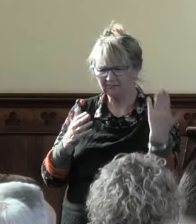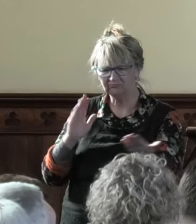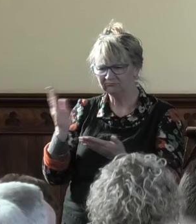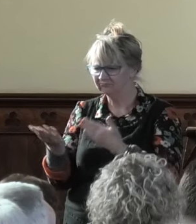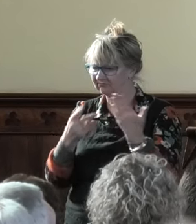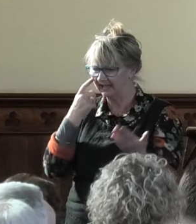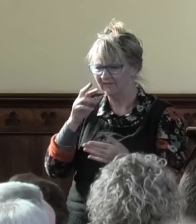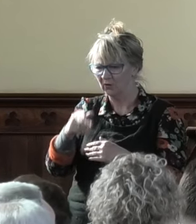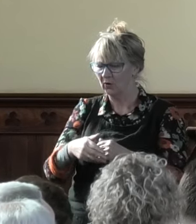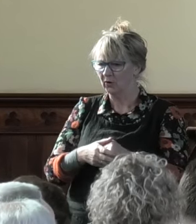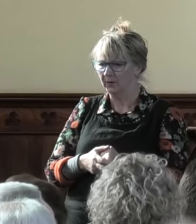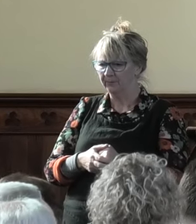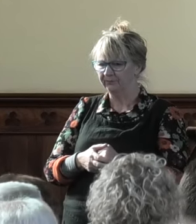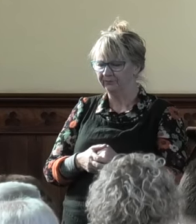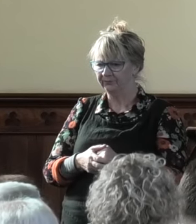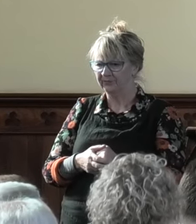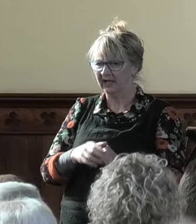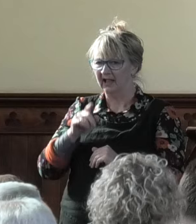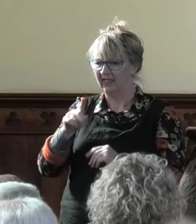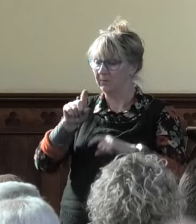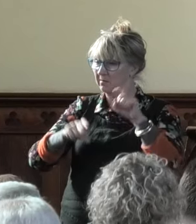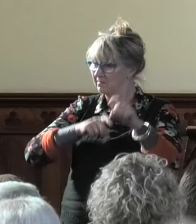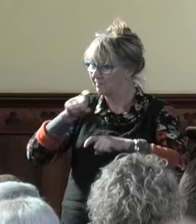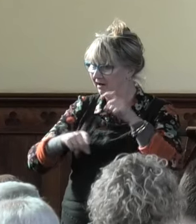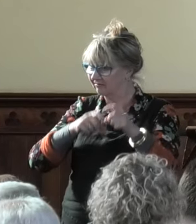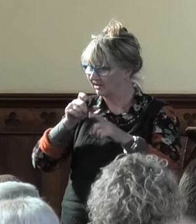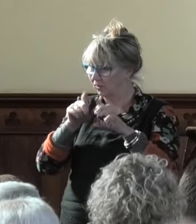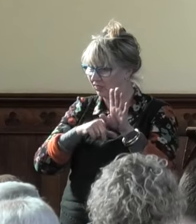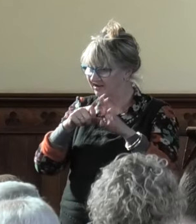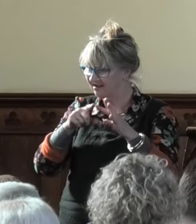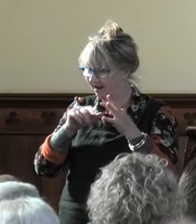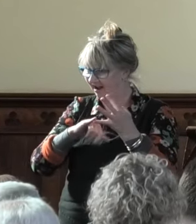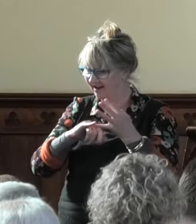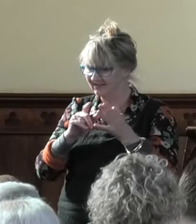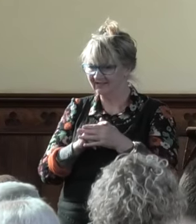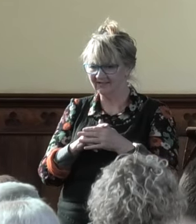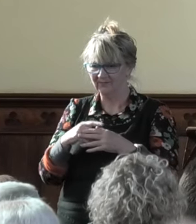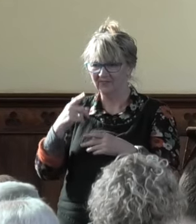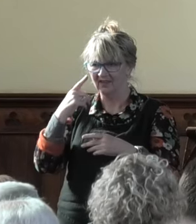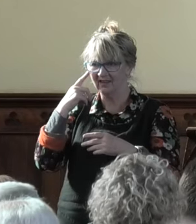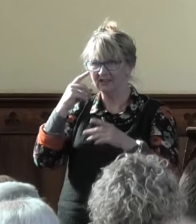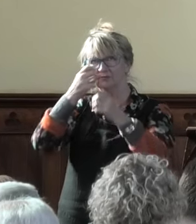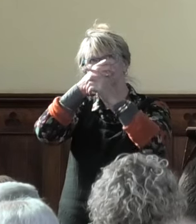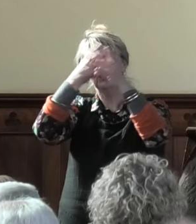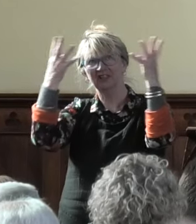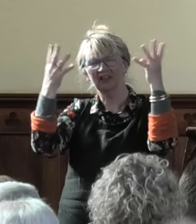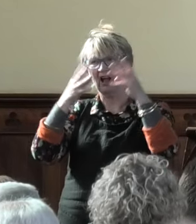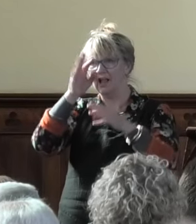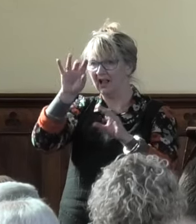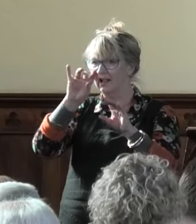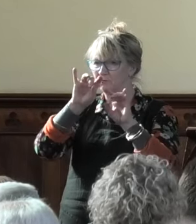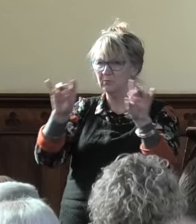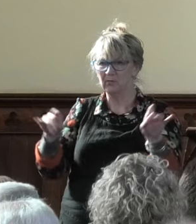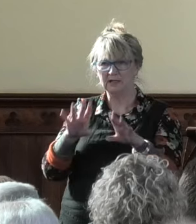which is Rinska's birthplace. They went bike riding on the dikes. They saw so many delightful sights and were blessed with great